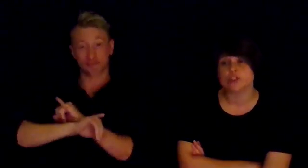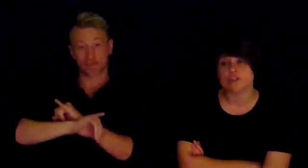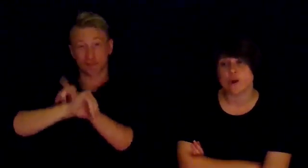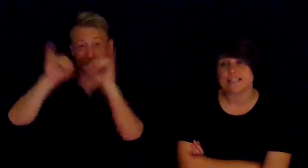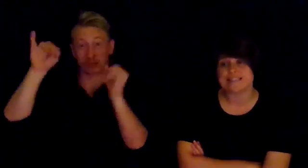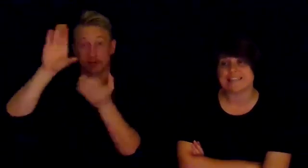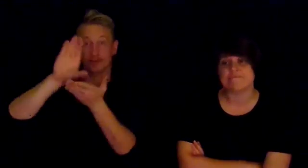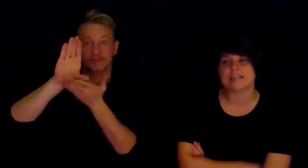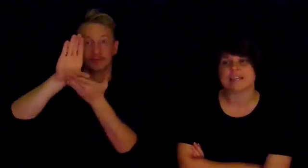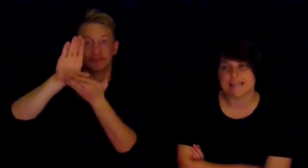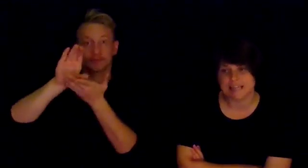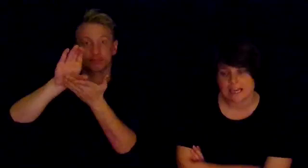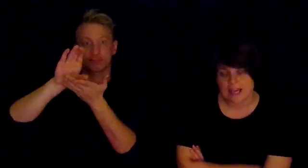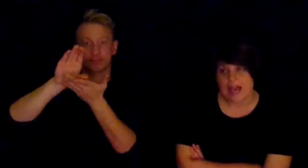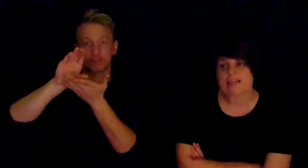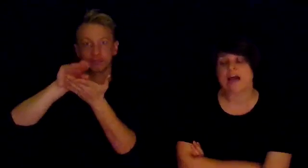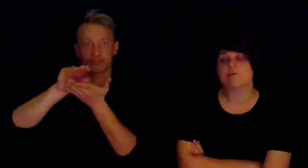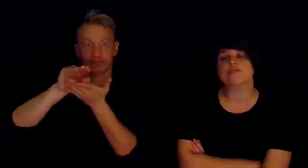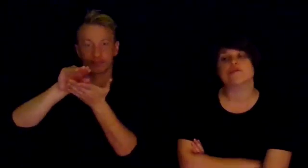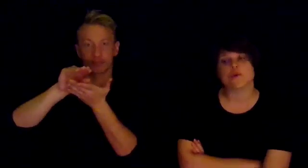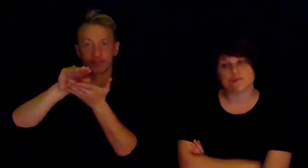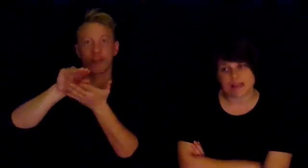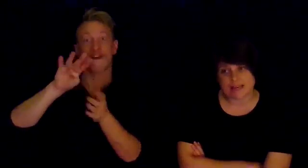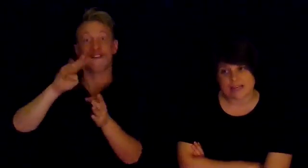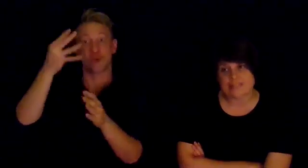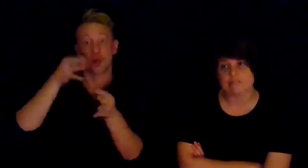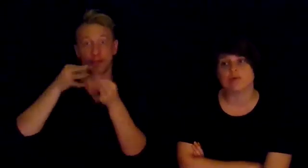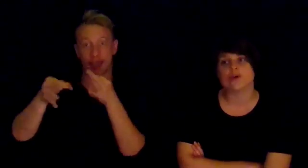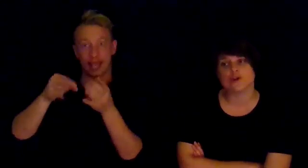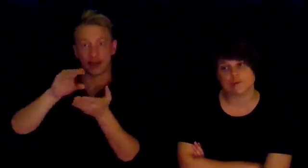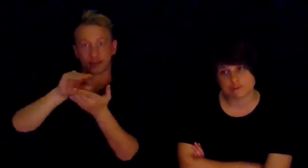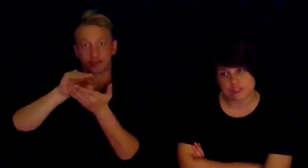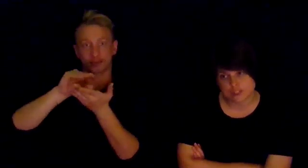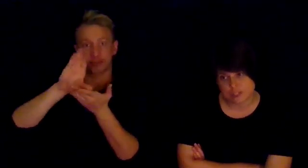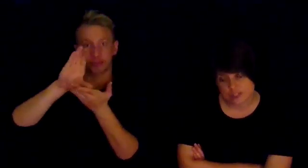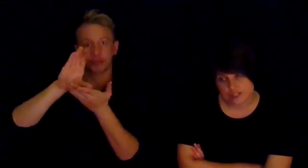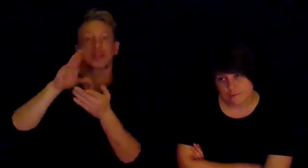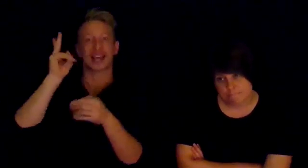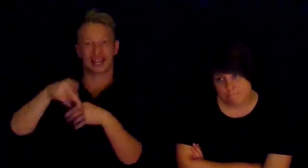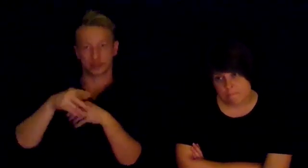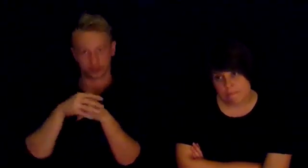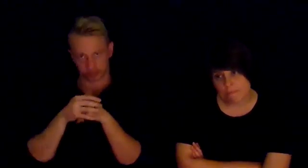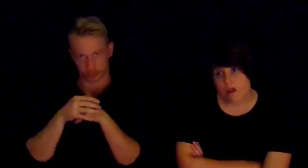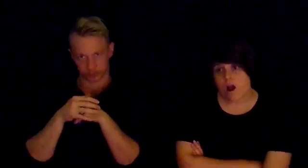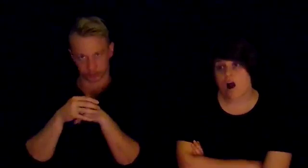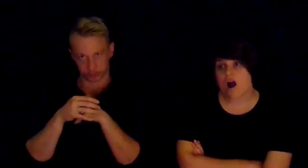funding reduced quite significantly, and now with the 4th plan, it has improved.